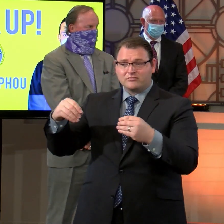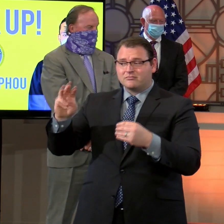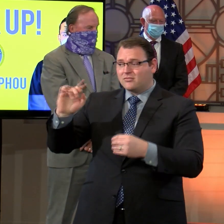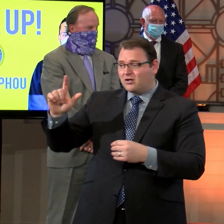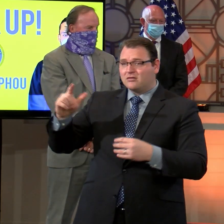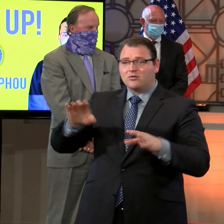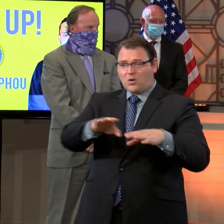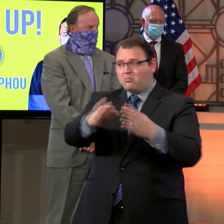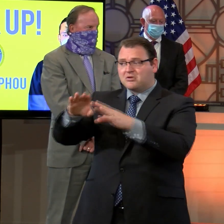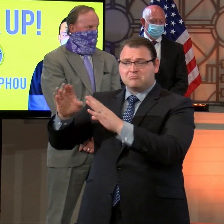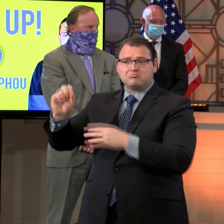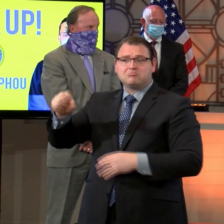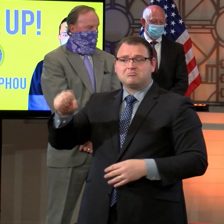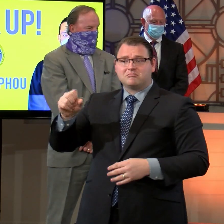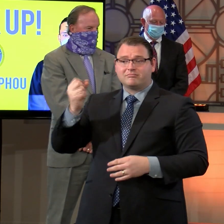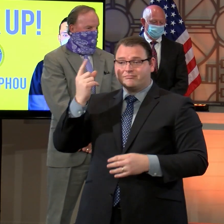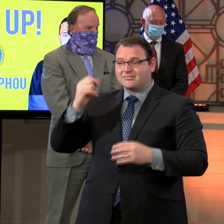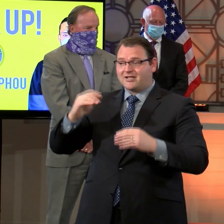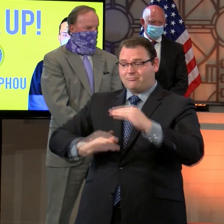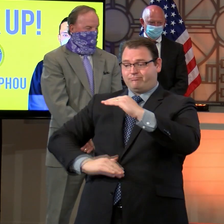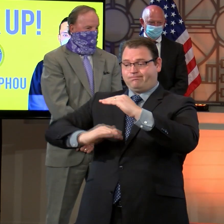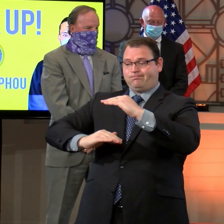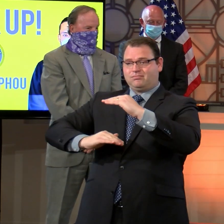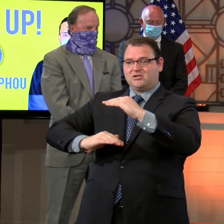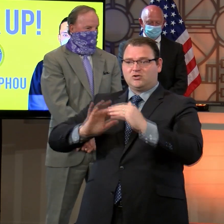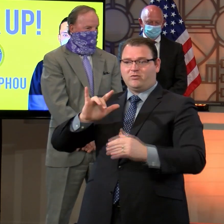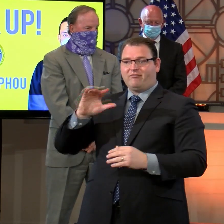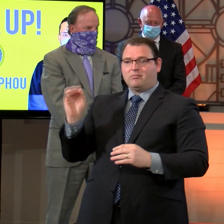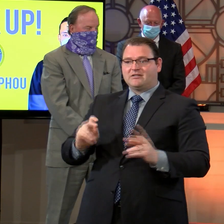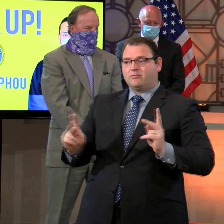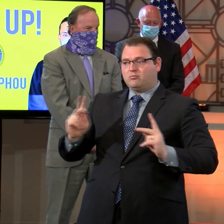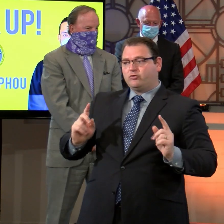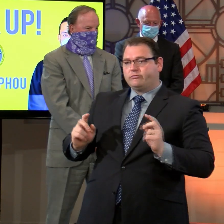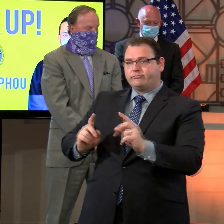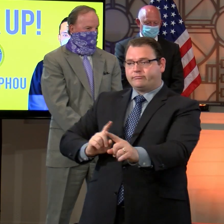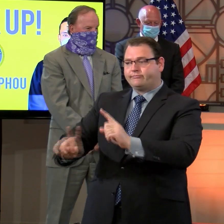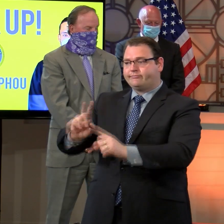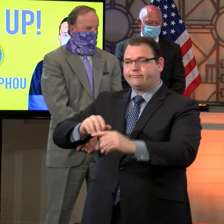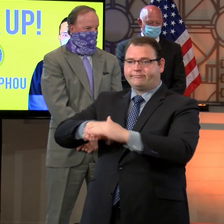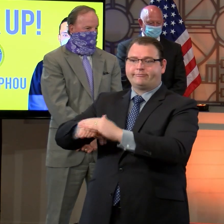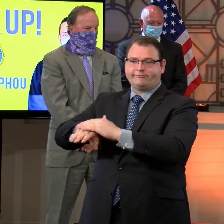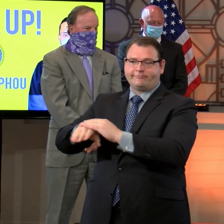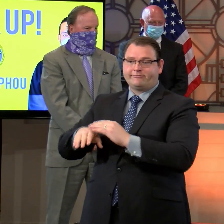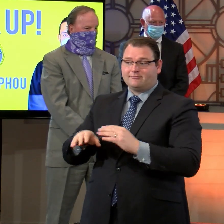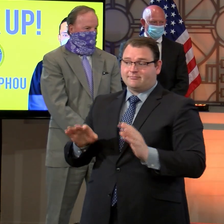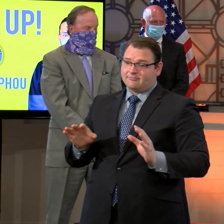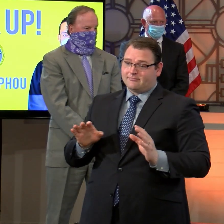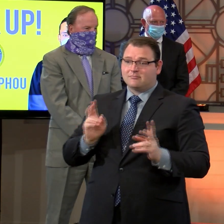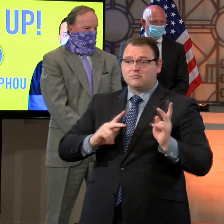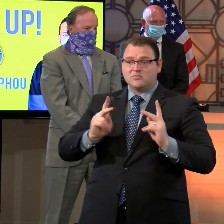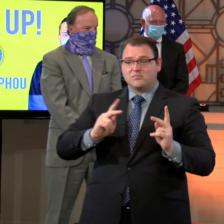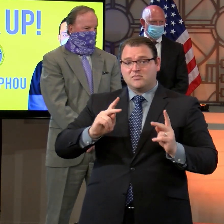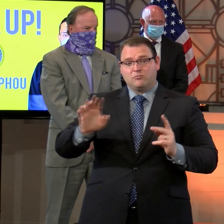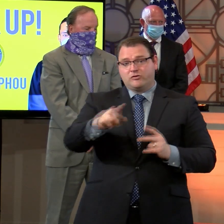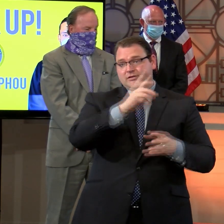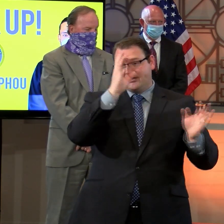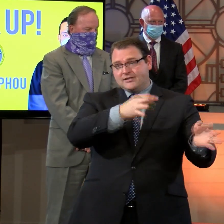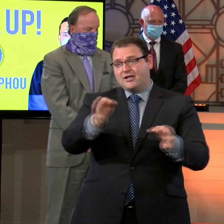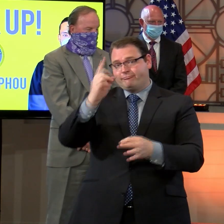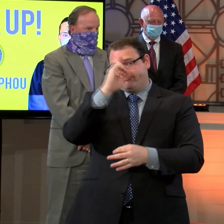and with the 25% occupancy, and people will have to exercise their judgment. My job is simply to say to